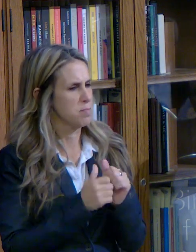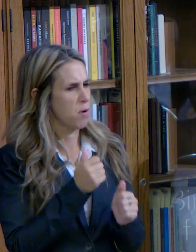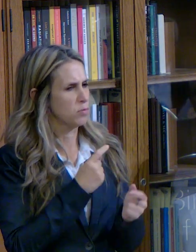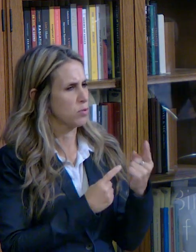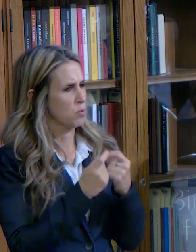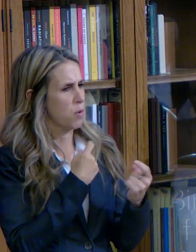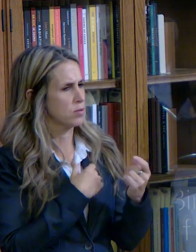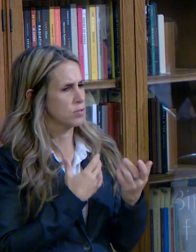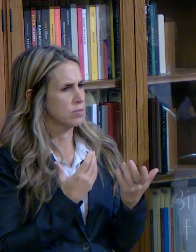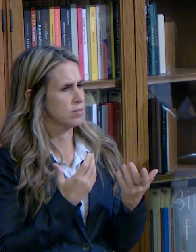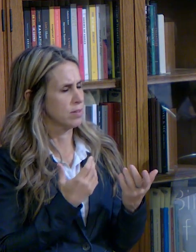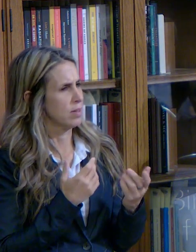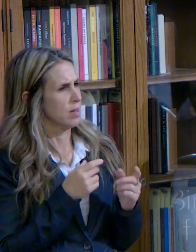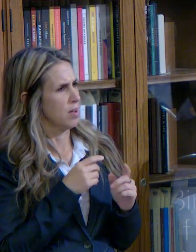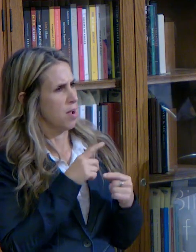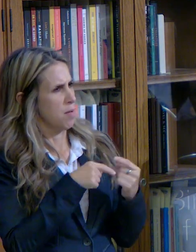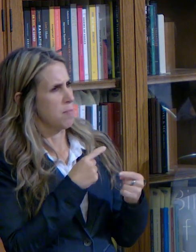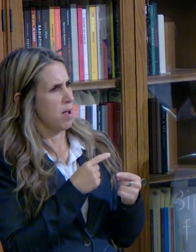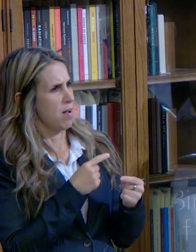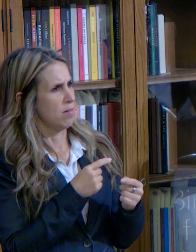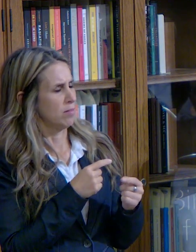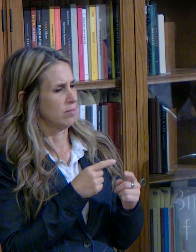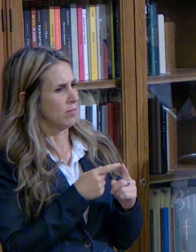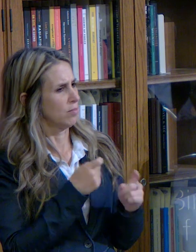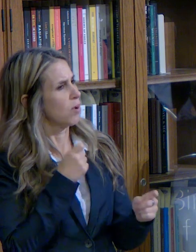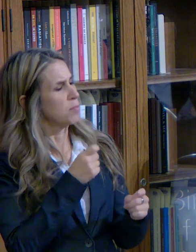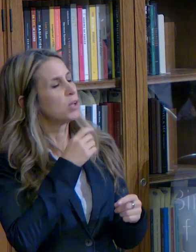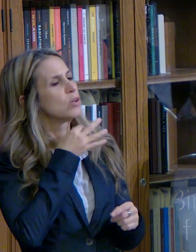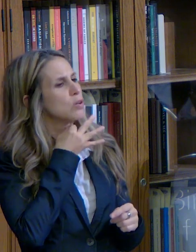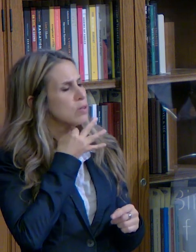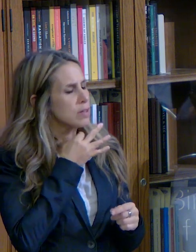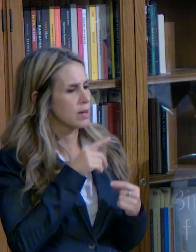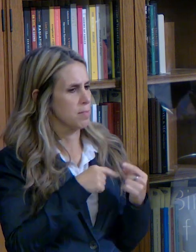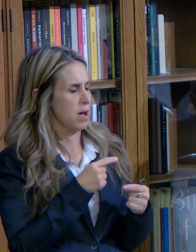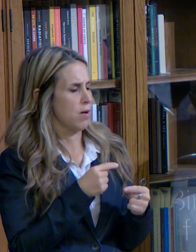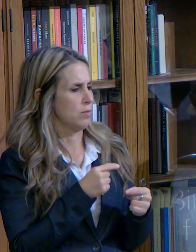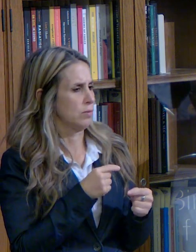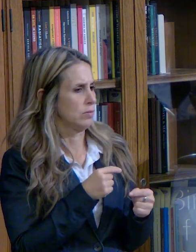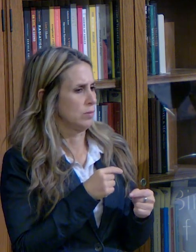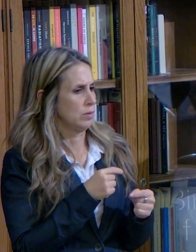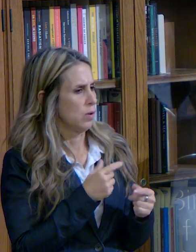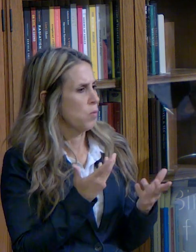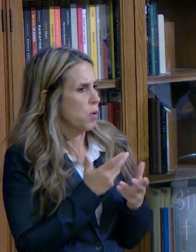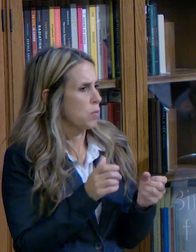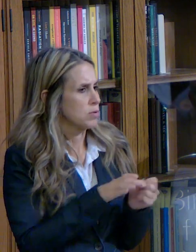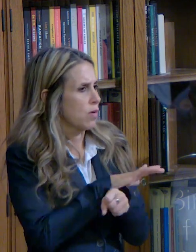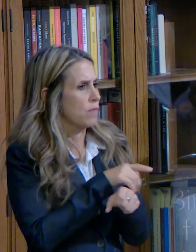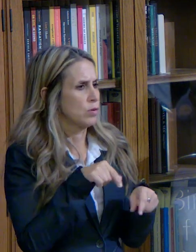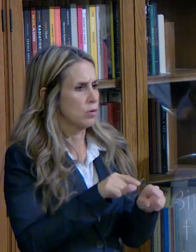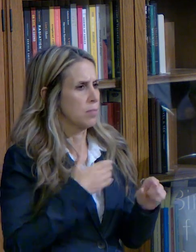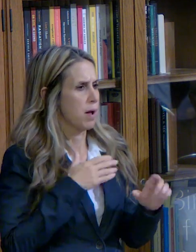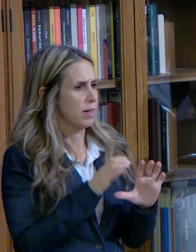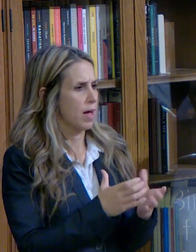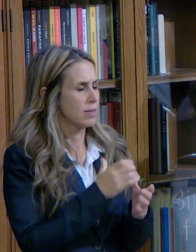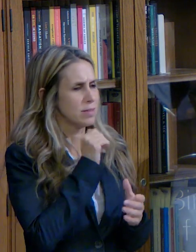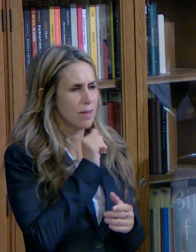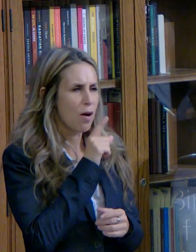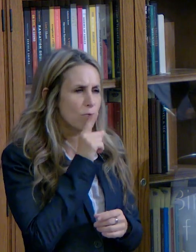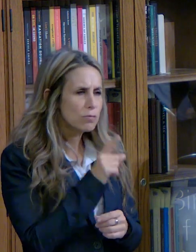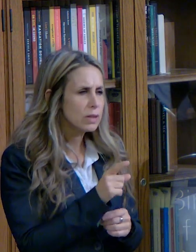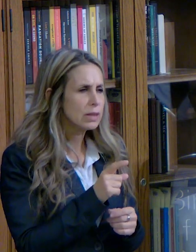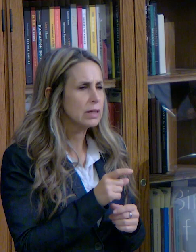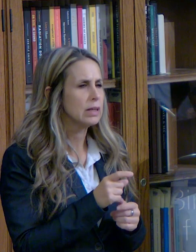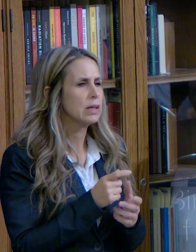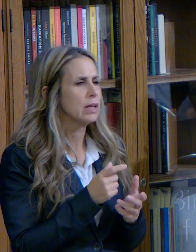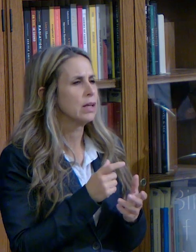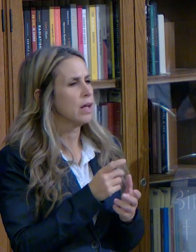questions I was asked were born out of curiosity about what was covered in the class rather than